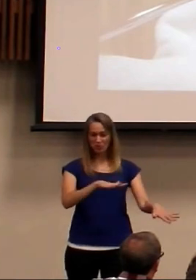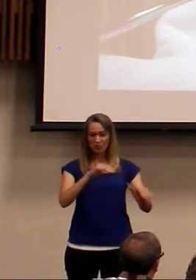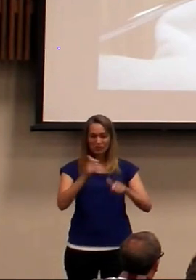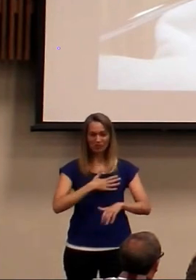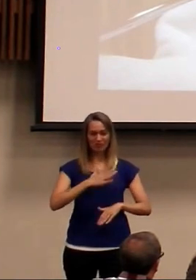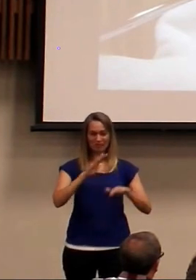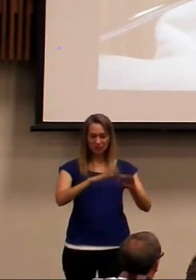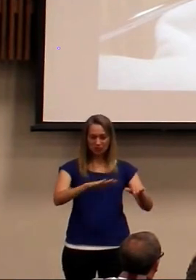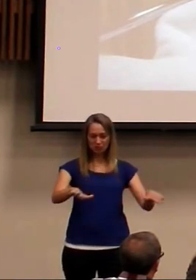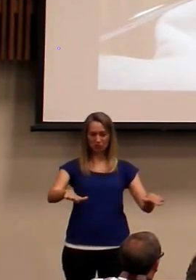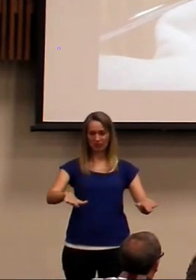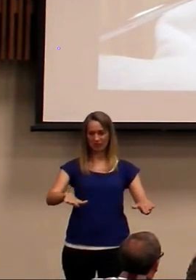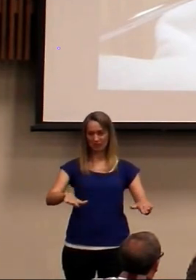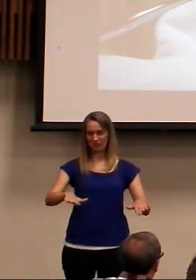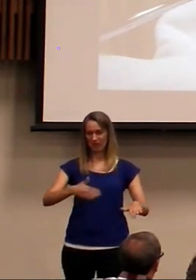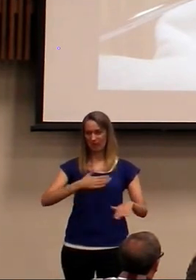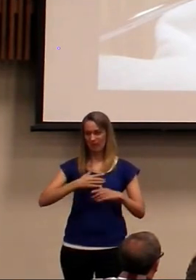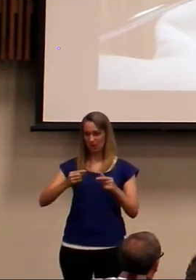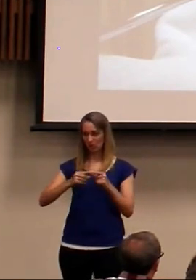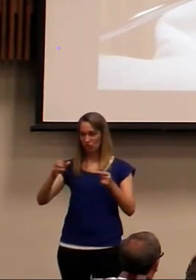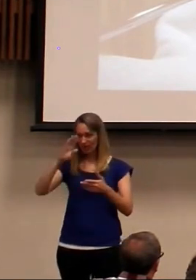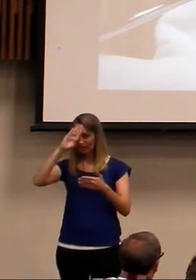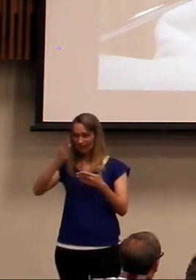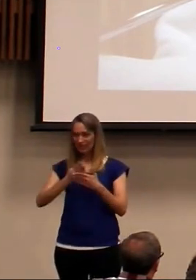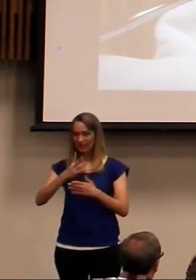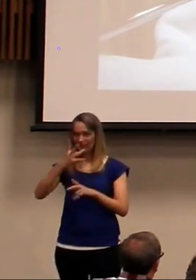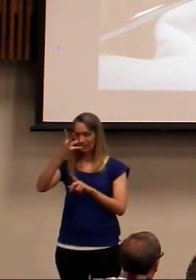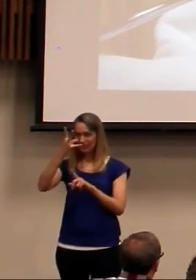Gavin was 7 months old.